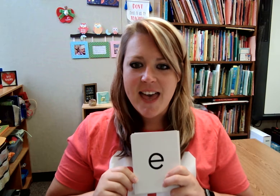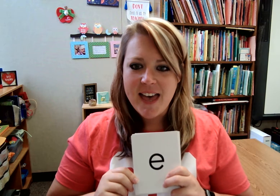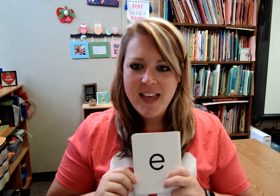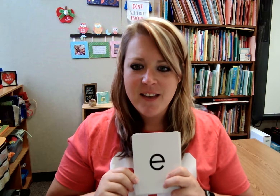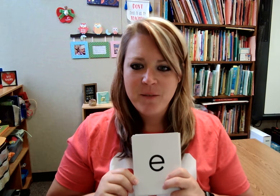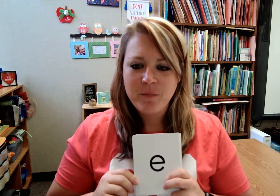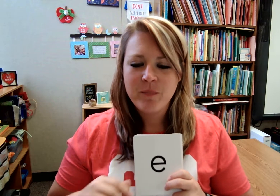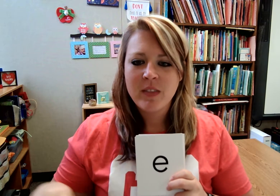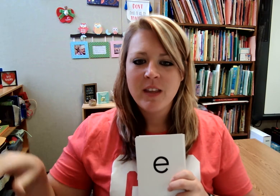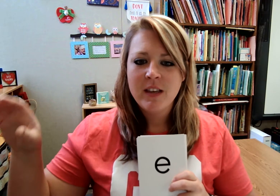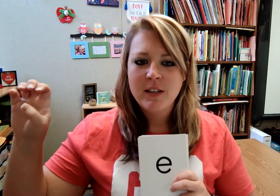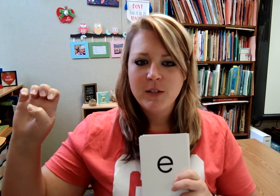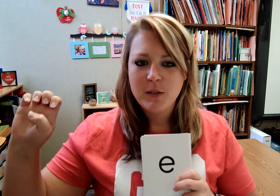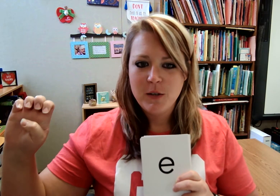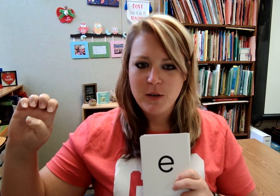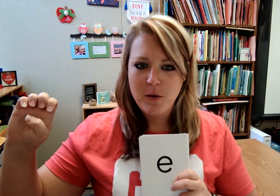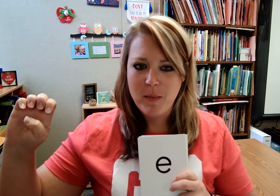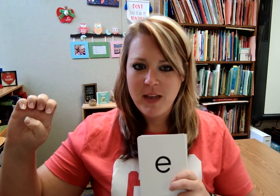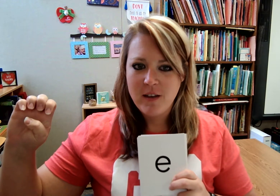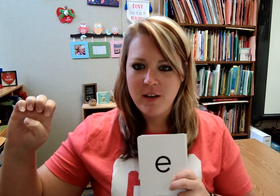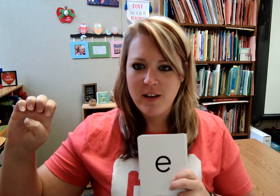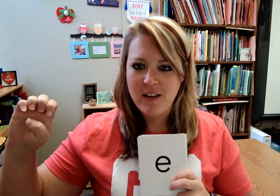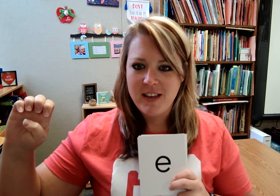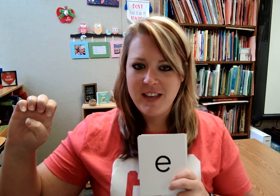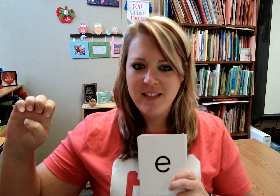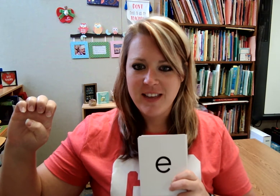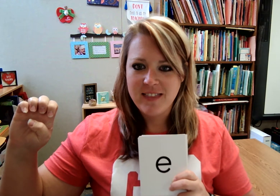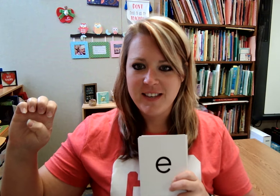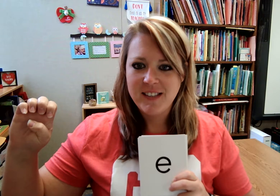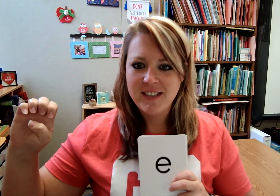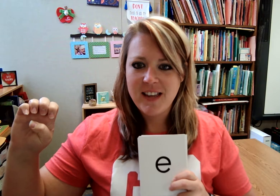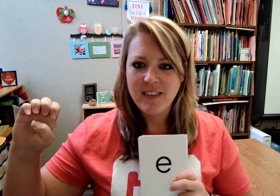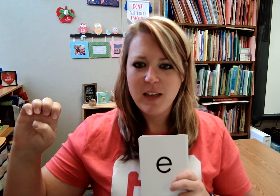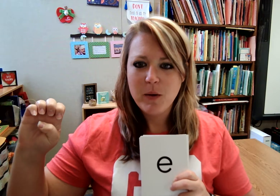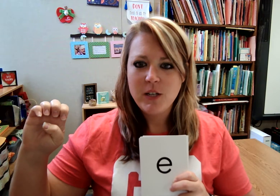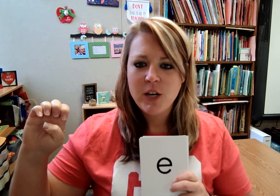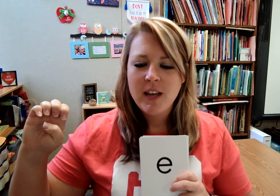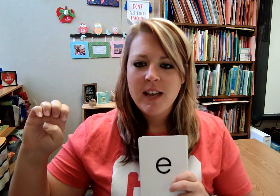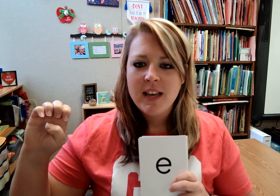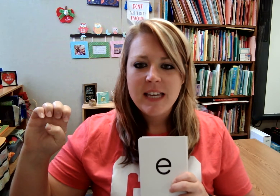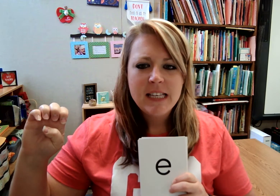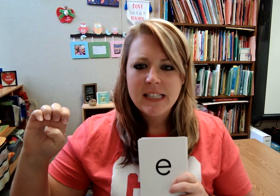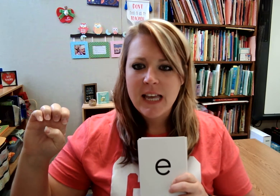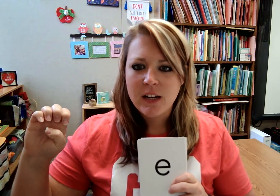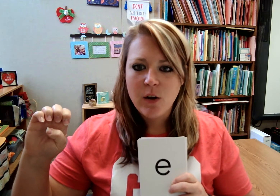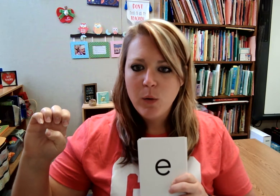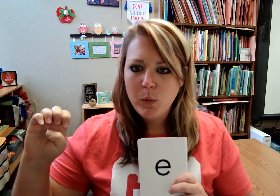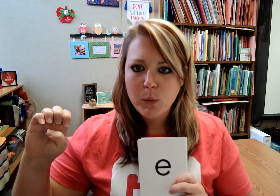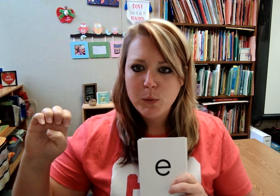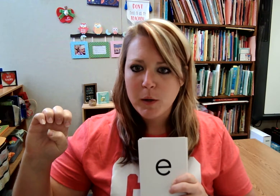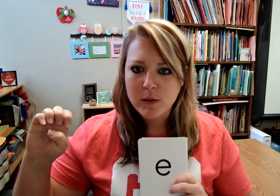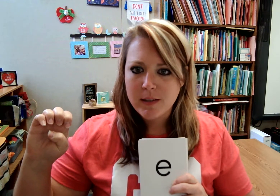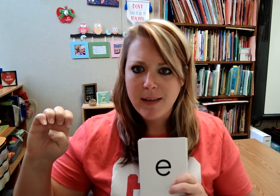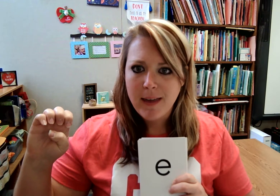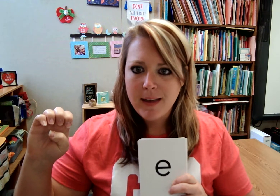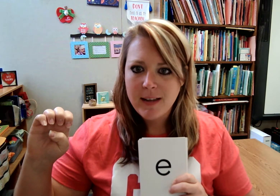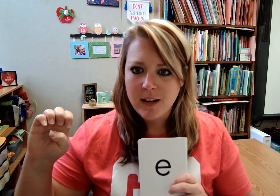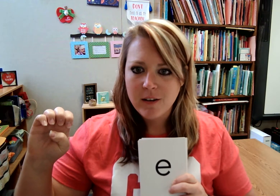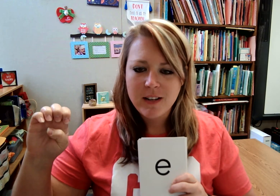eh. You'll make E like this in sign language. E's like an old person that can't hear. He